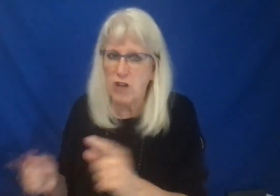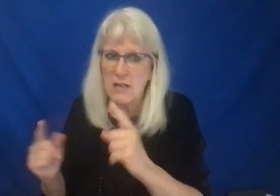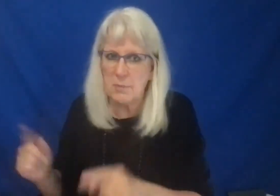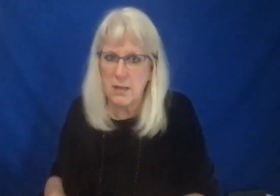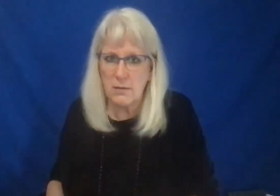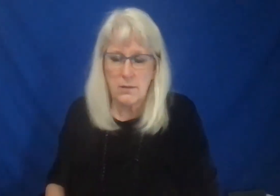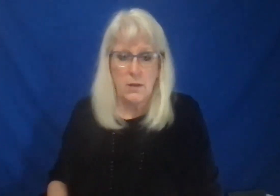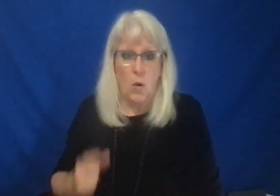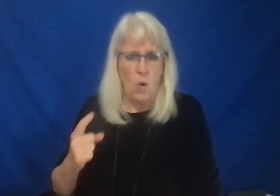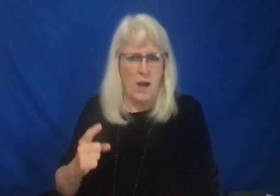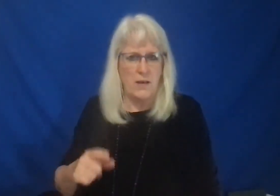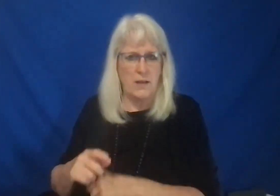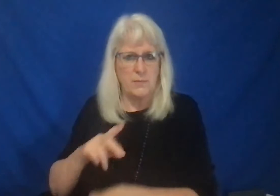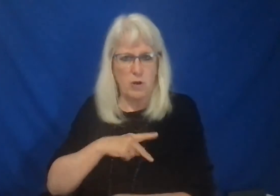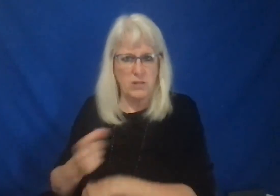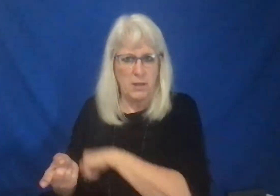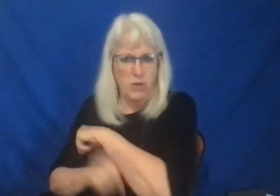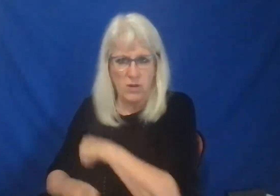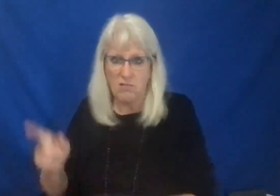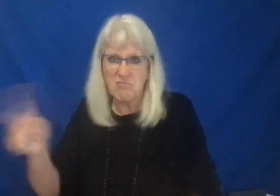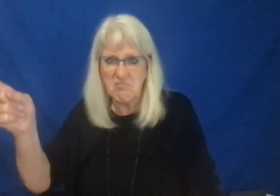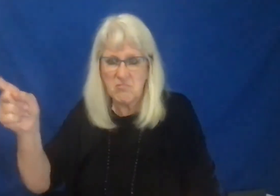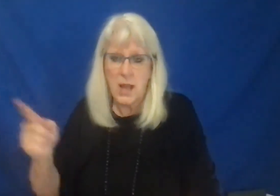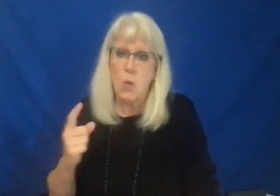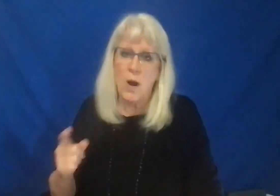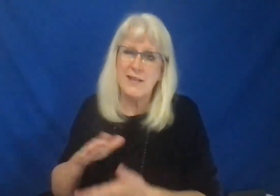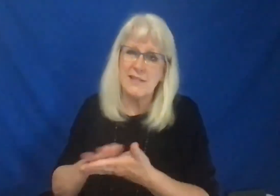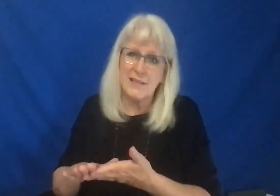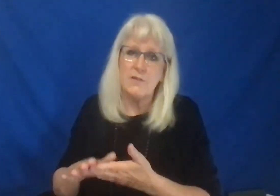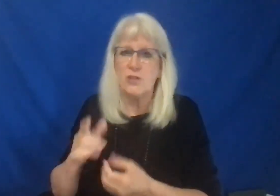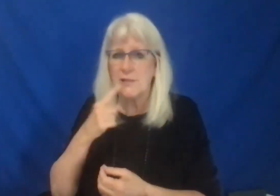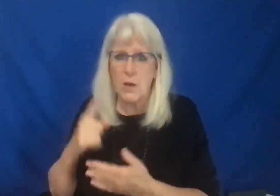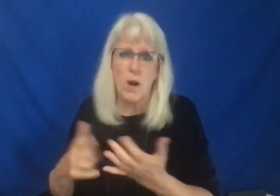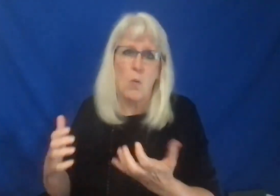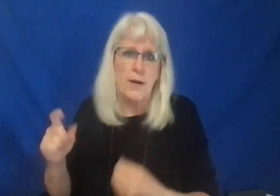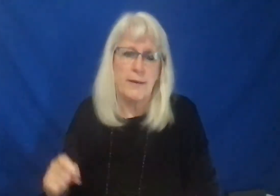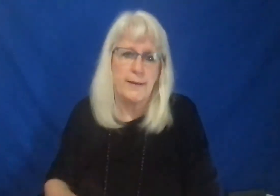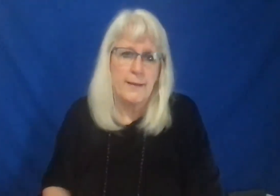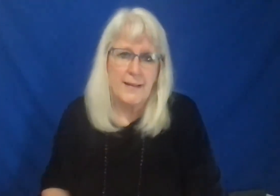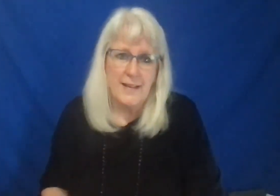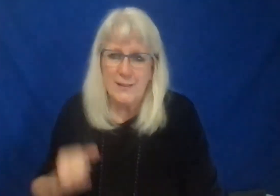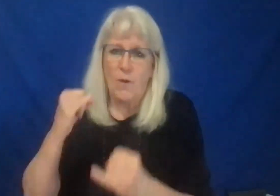personally punitive and one is much cleaner. And then, you know, I'm just going to close with the last one